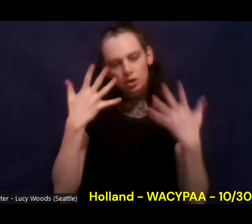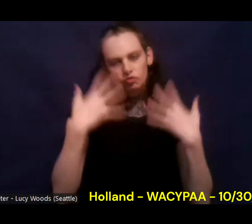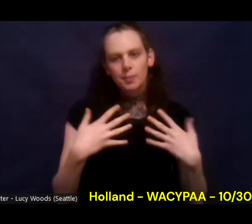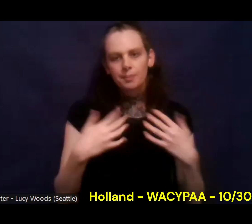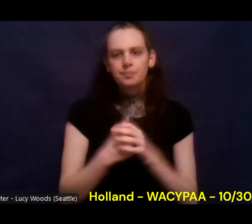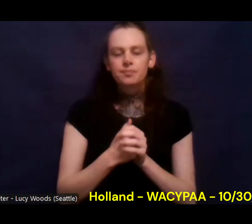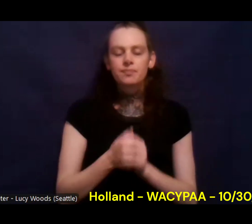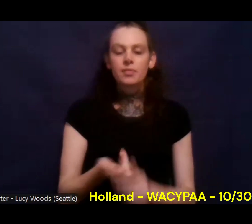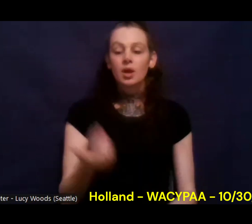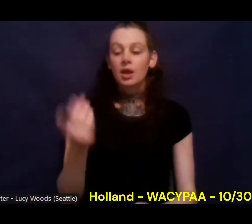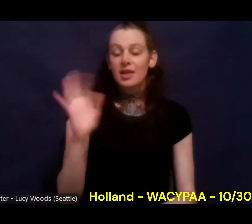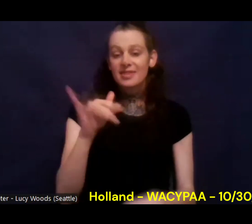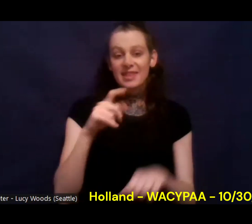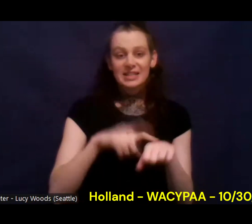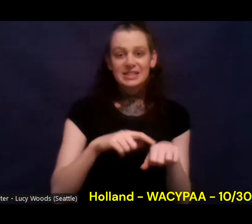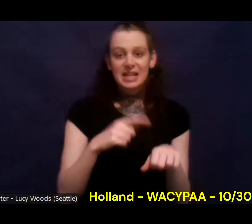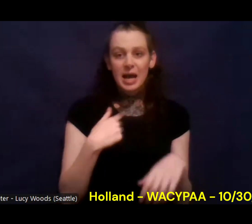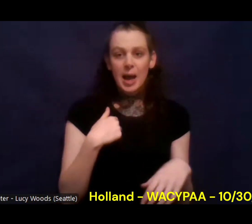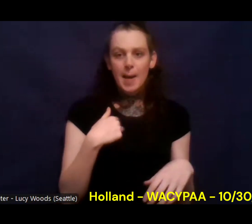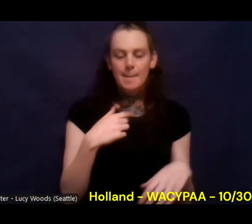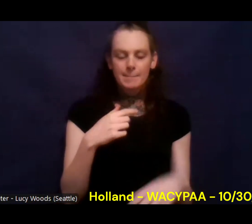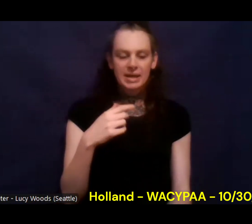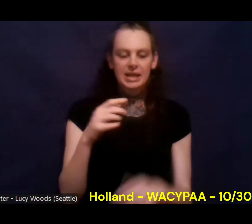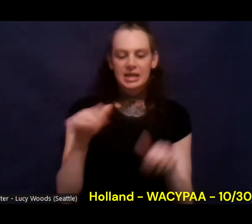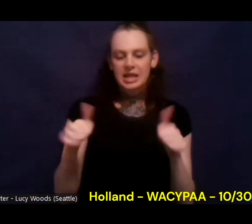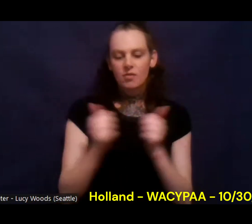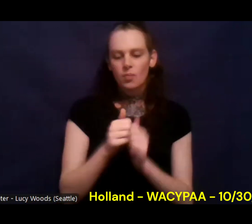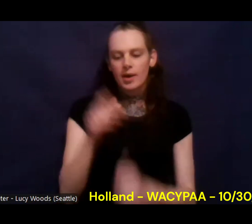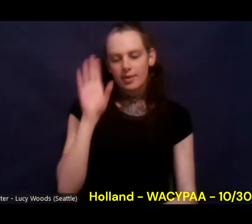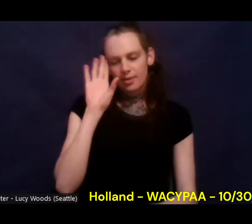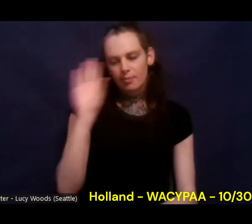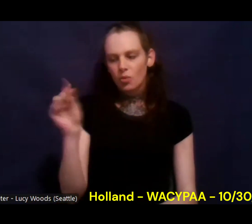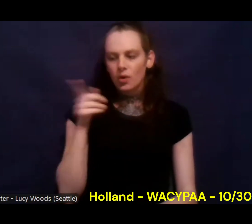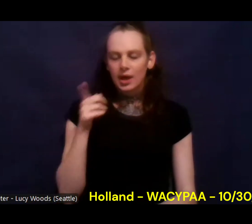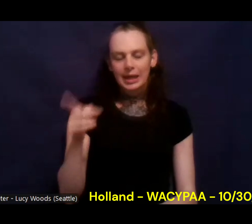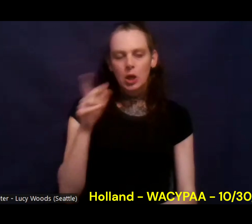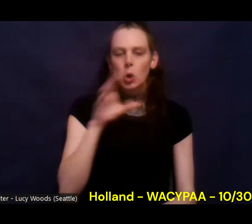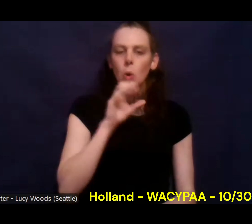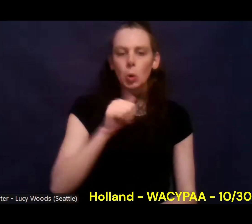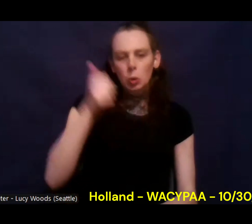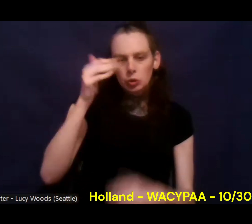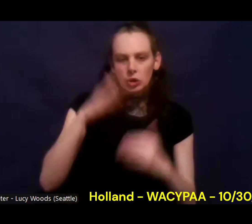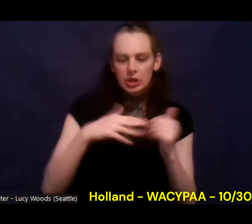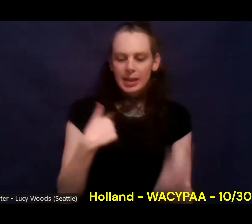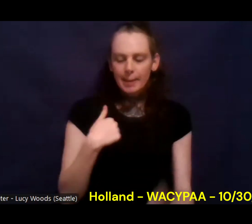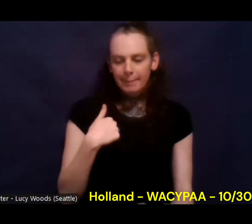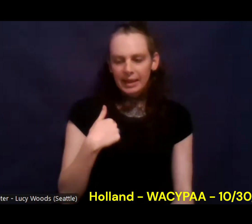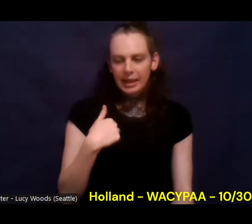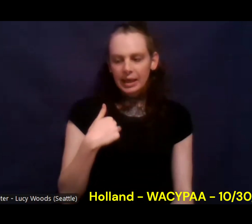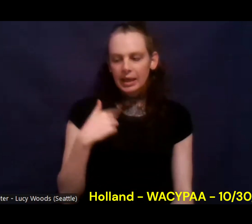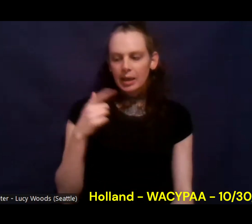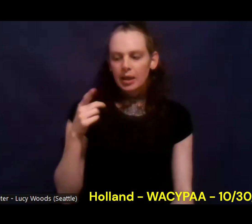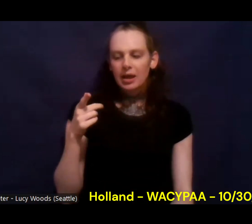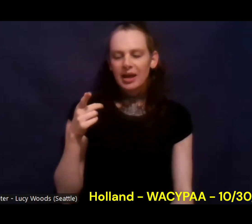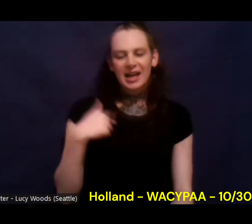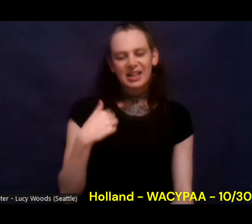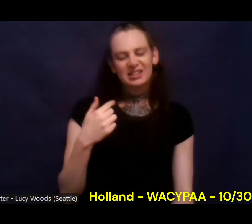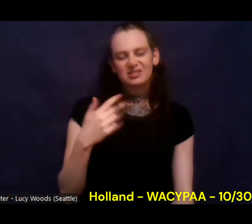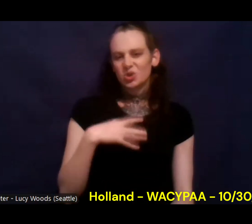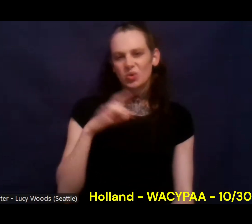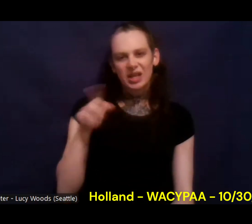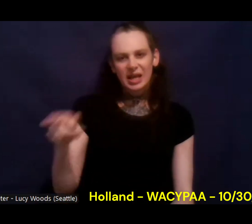much older than me that I was not interested in any shape or form. But like I knew he was like really interested in me because like